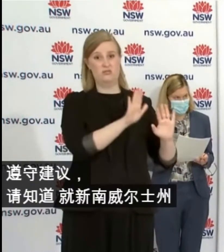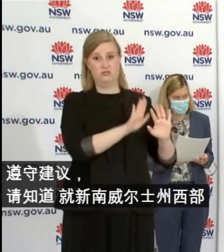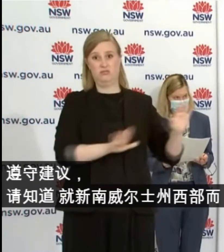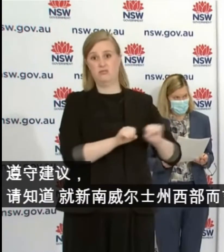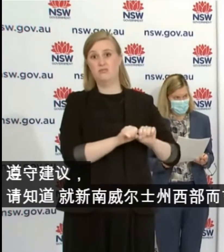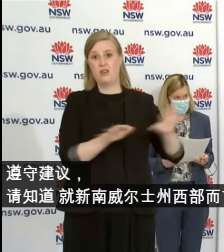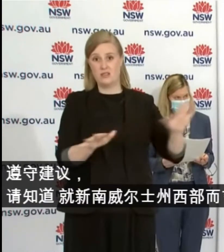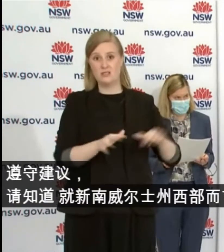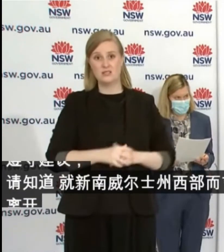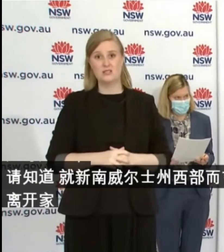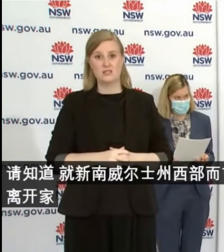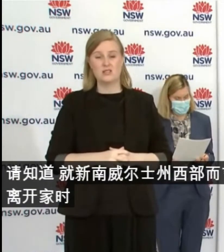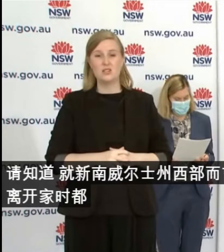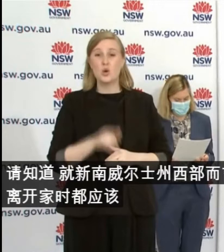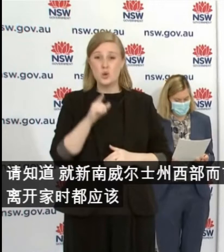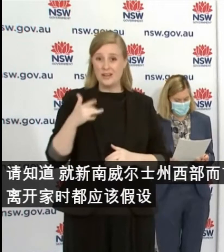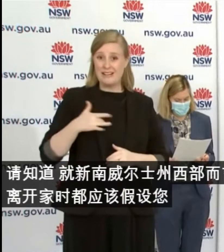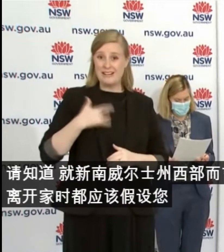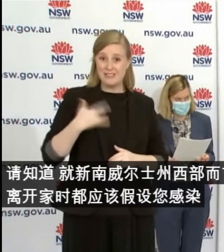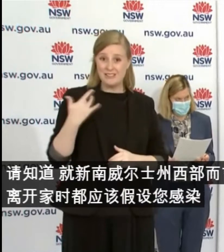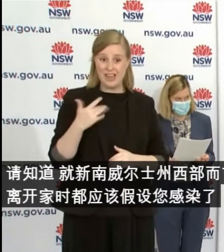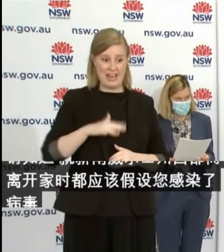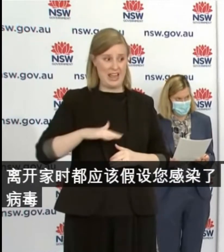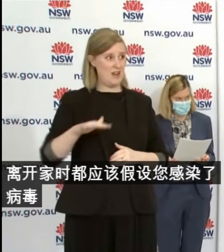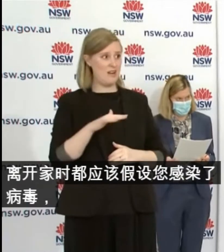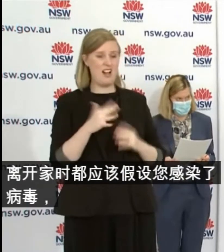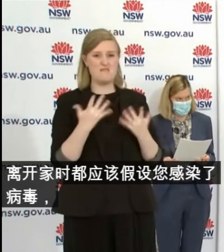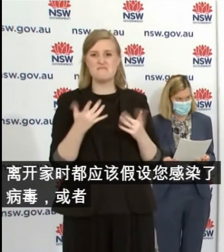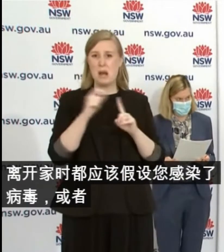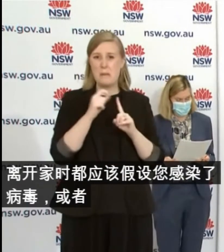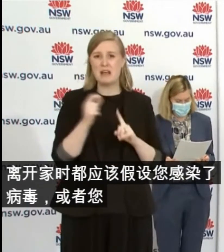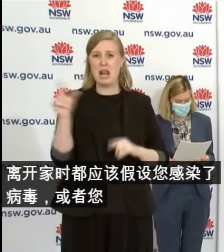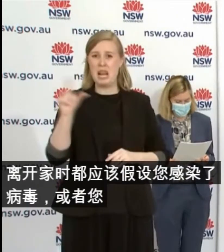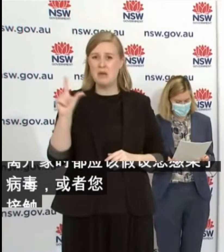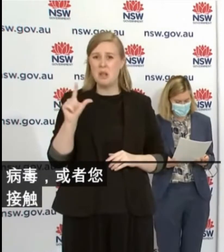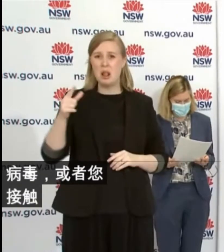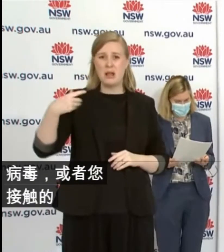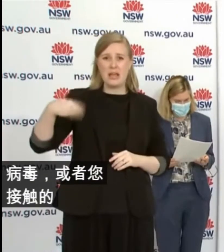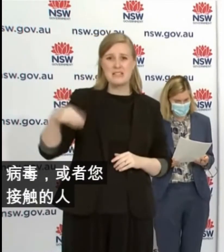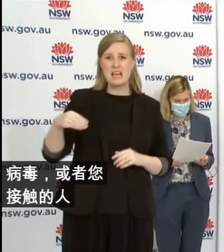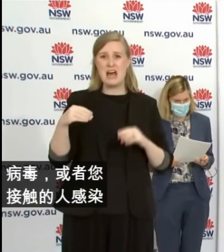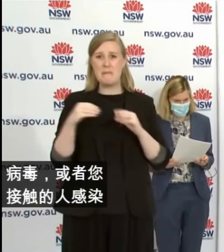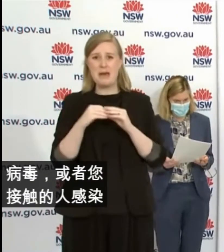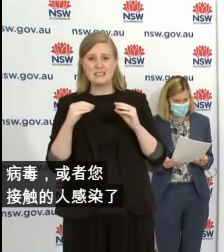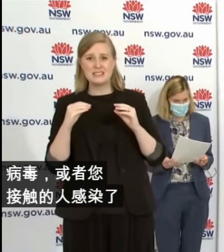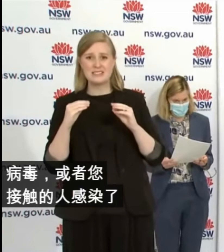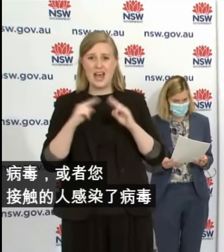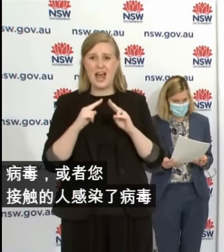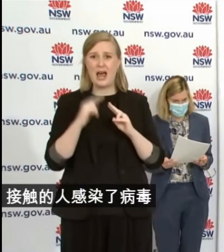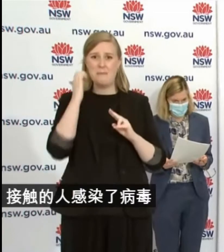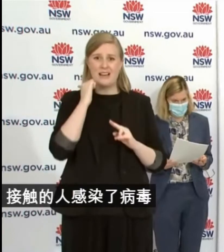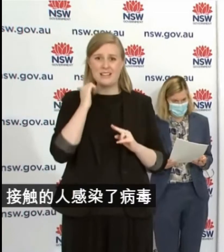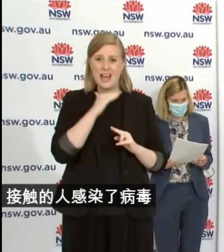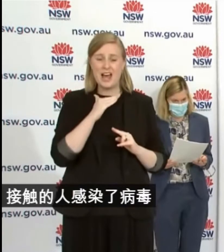Please know that every time you leave your home, you should assume you have the virus or somebody you're coming into contact with has the virus. As far